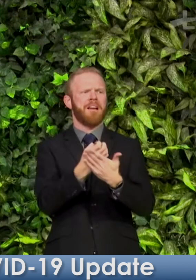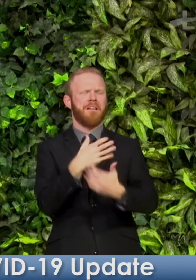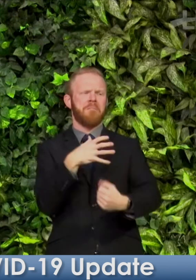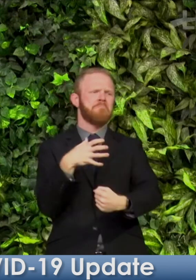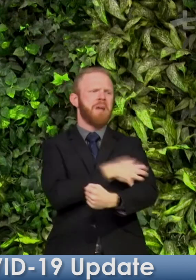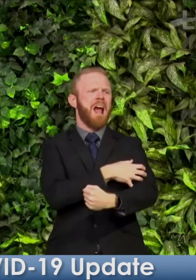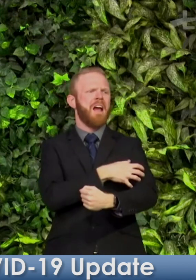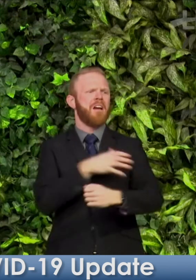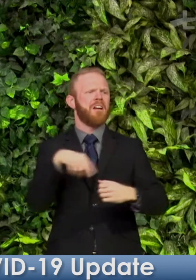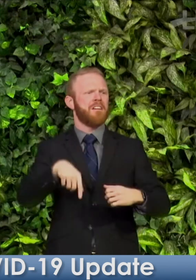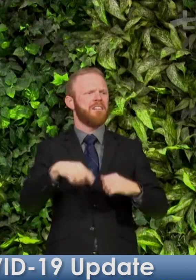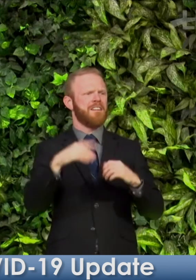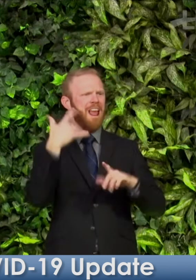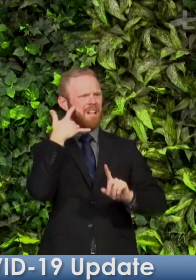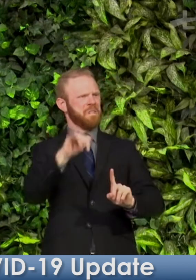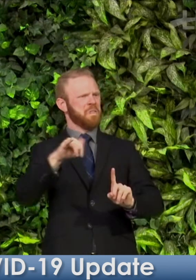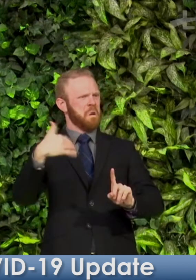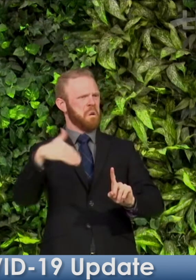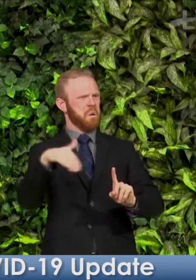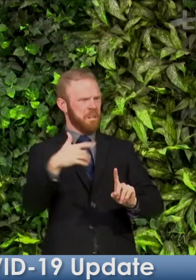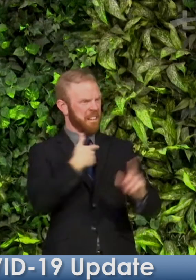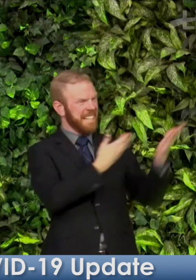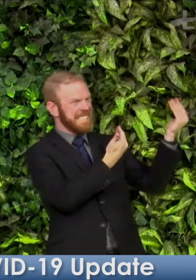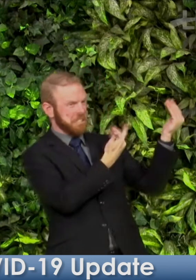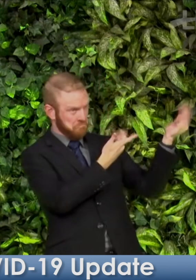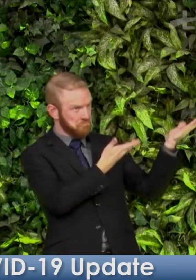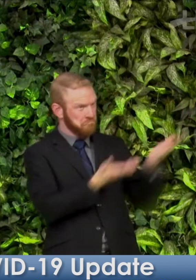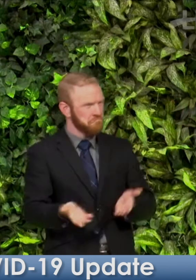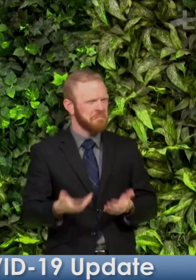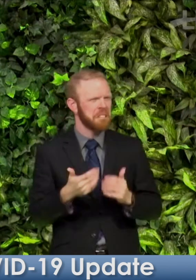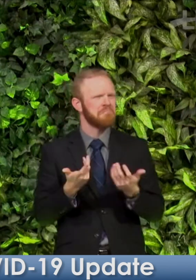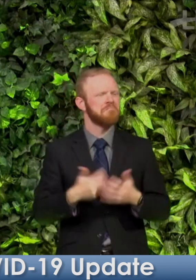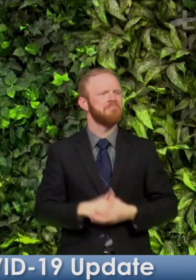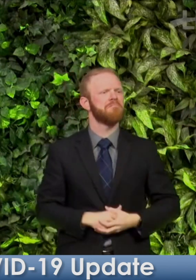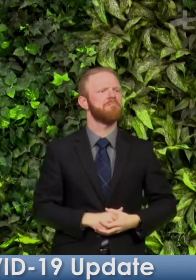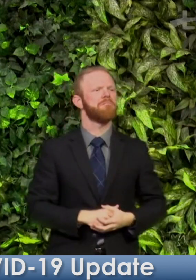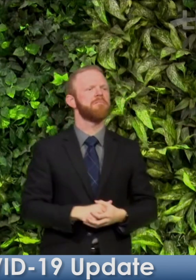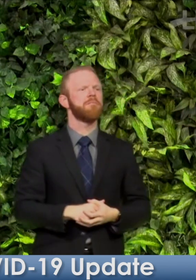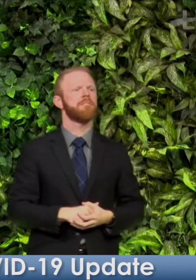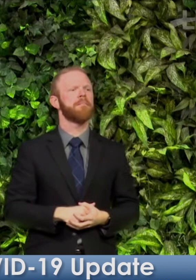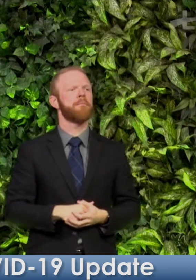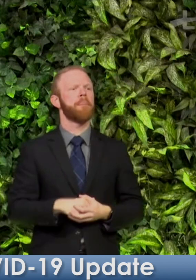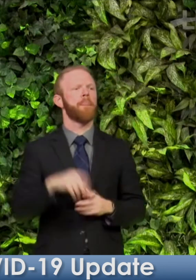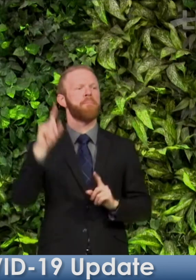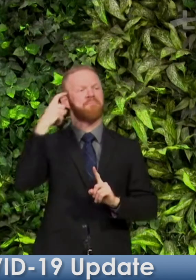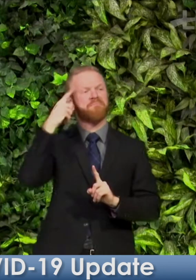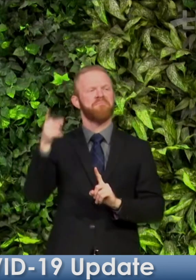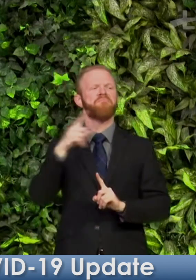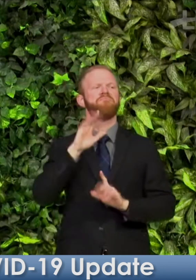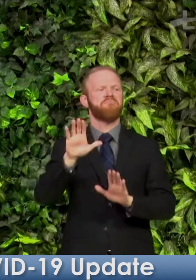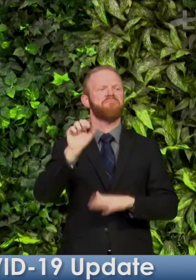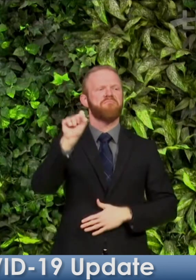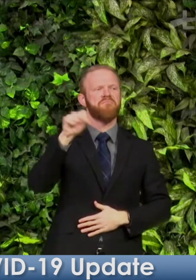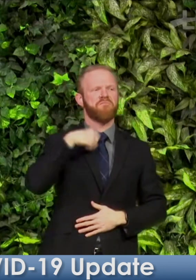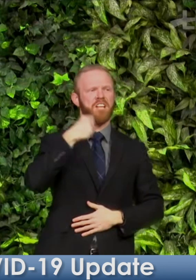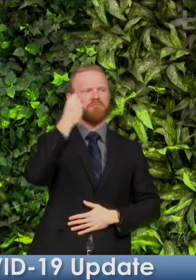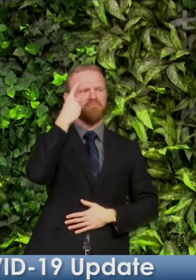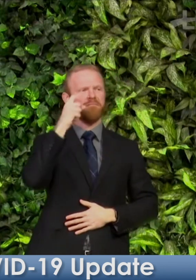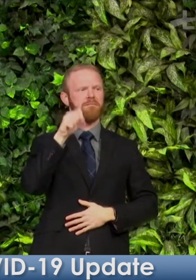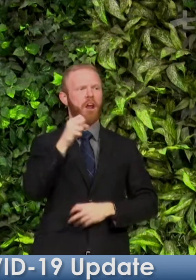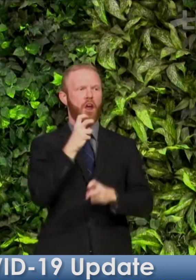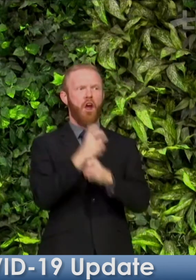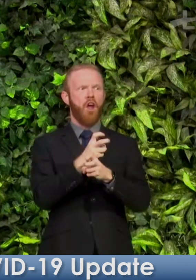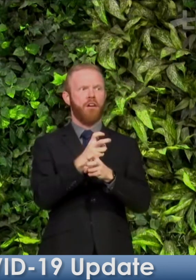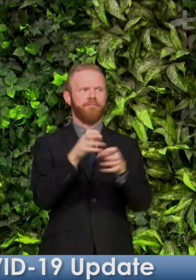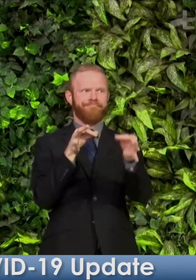to express the contrast to where we were 32 days ago, forget 3 or 4 months ago,